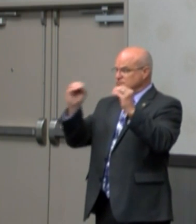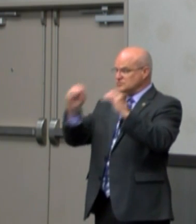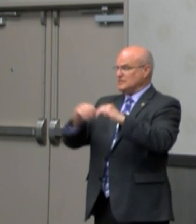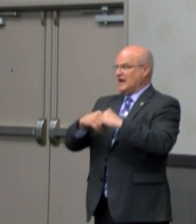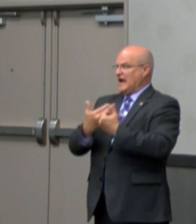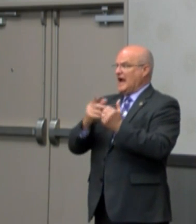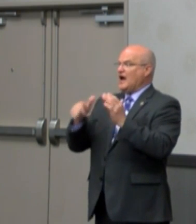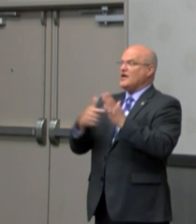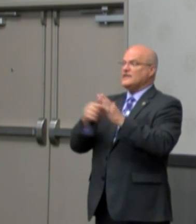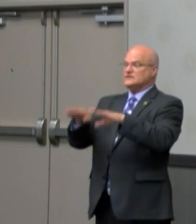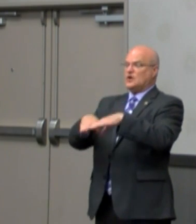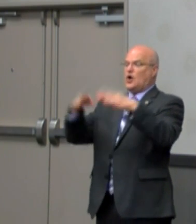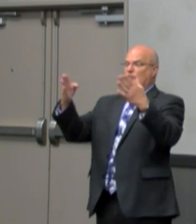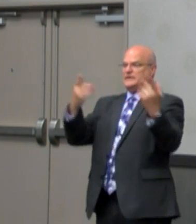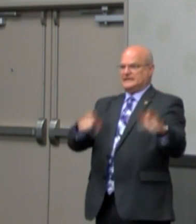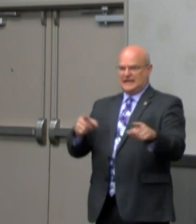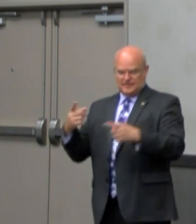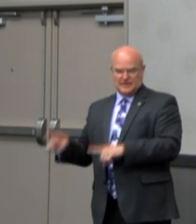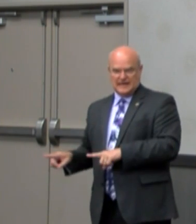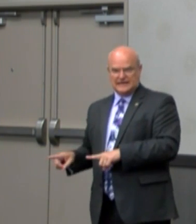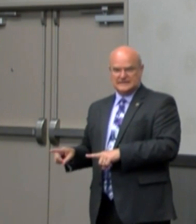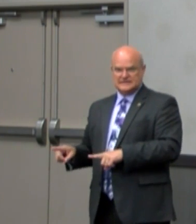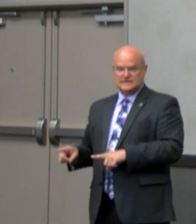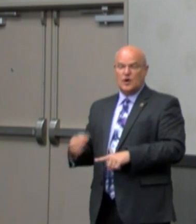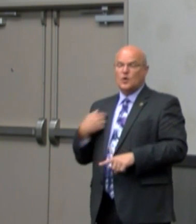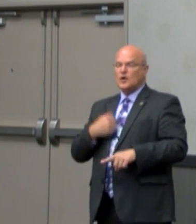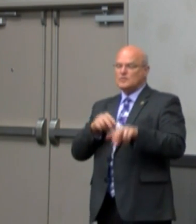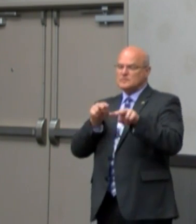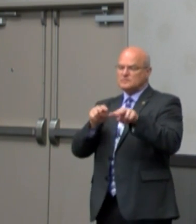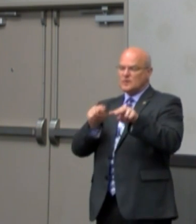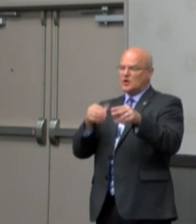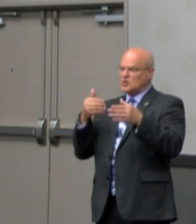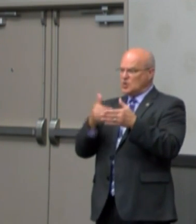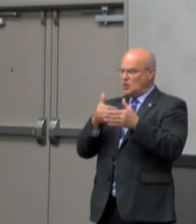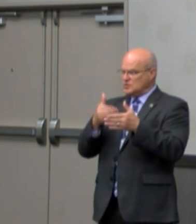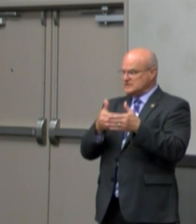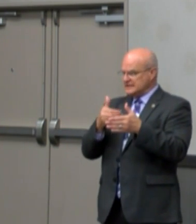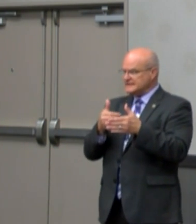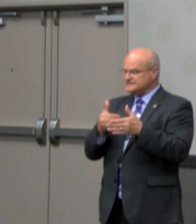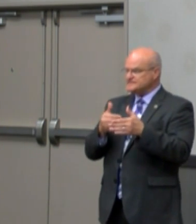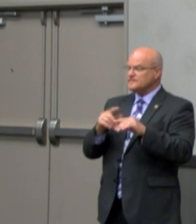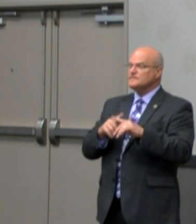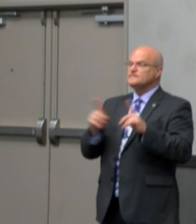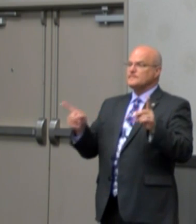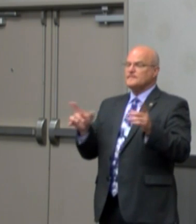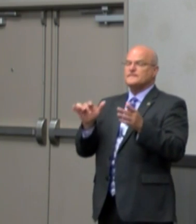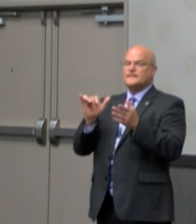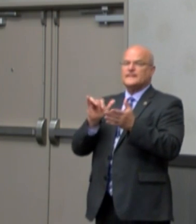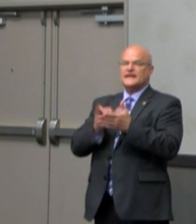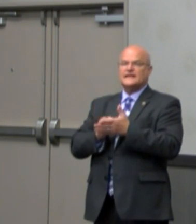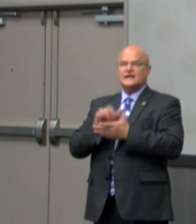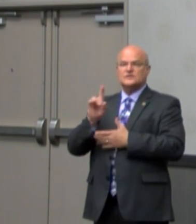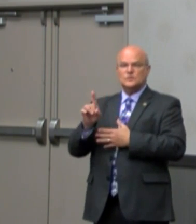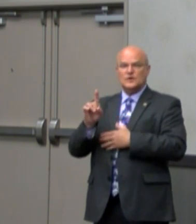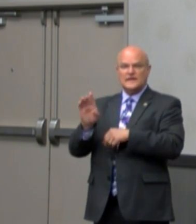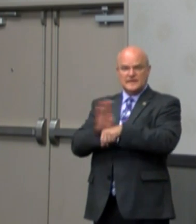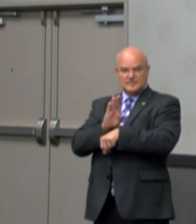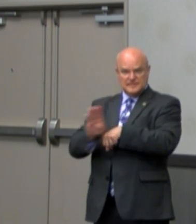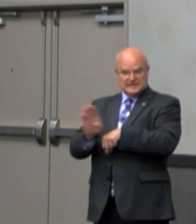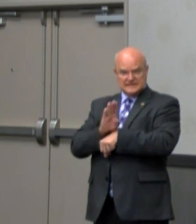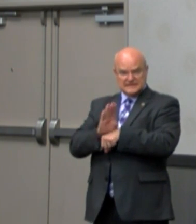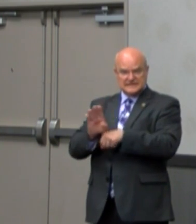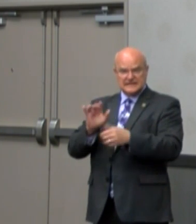how this opening should take place. We'll be monitoring it very closely. but that is one of the